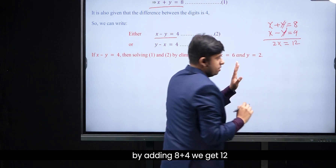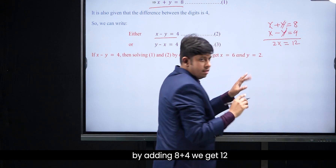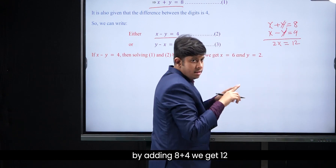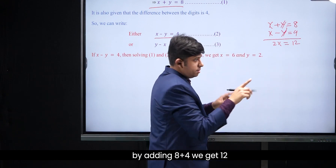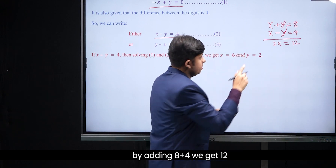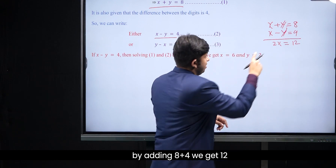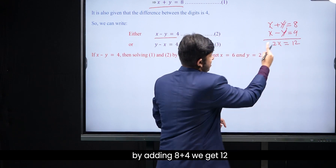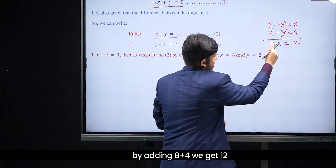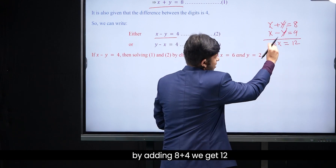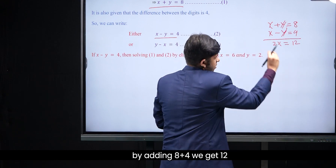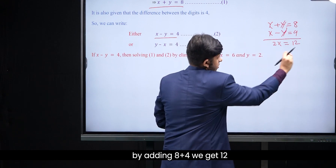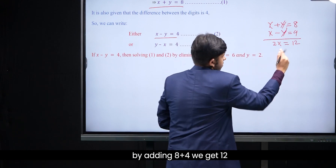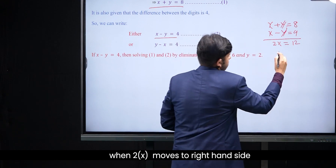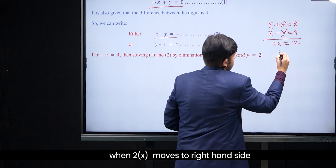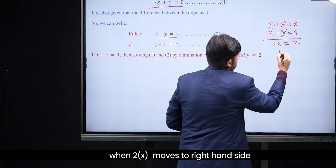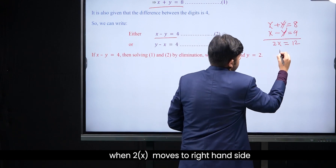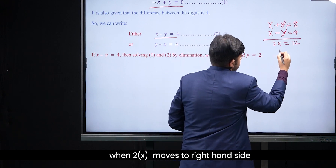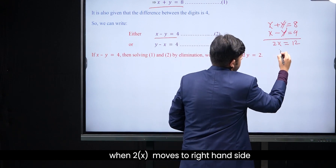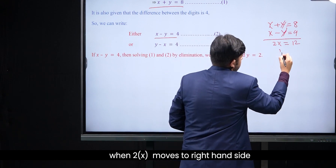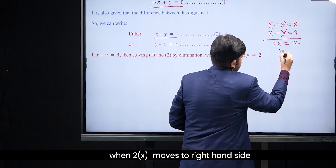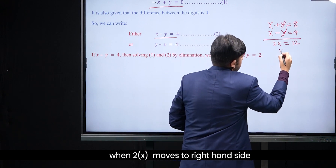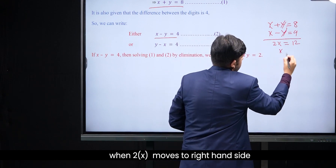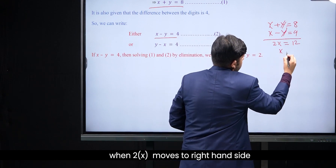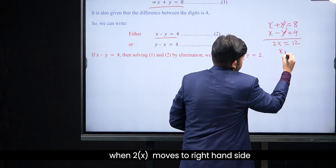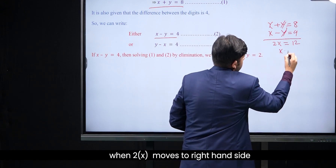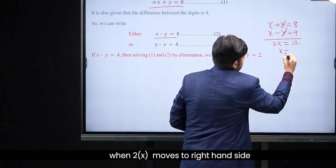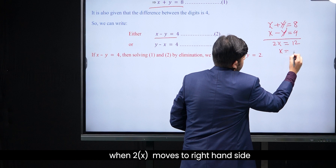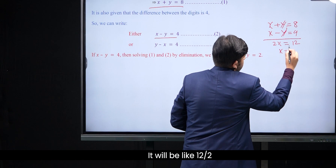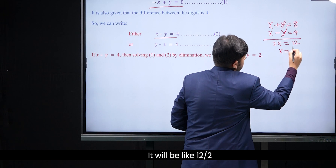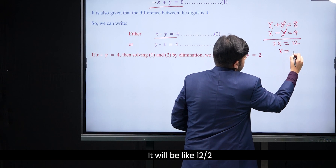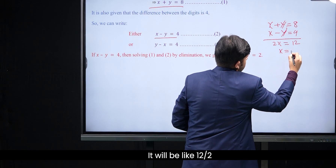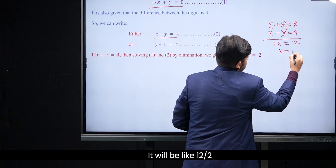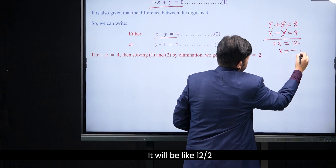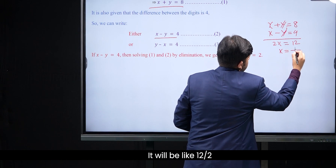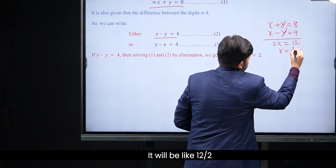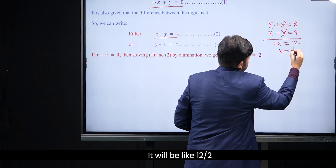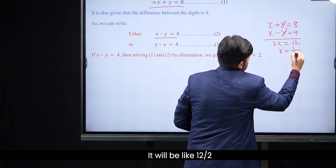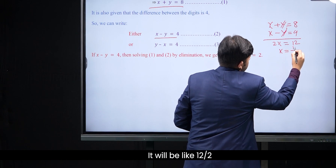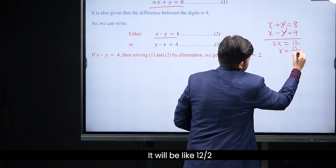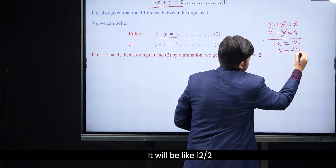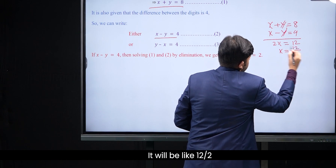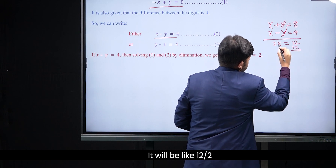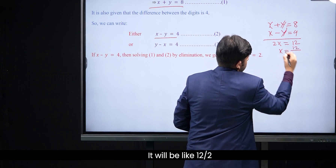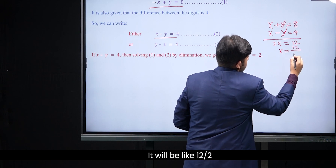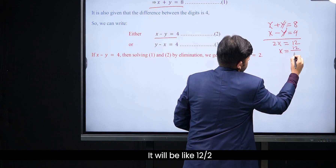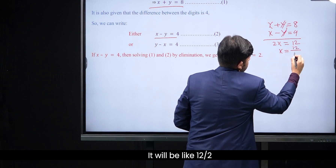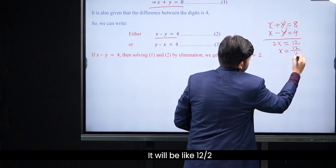12. When 2 multiplied by x moves to right hand side, it will be like 12 by 2.